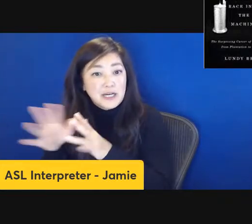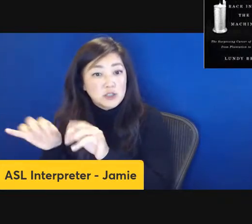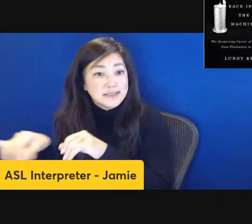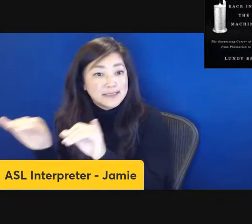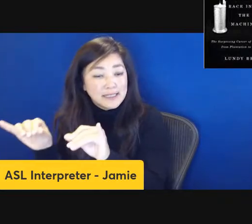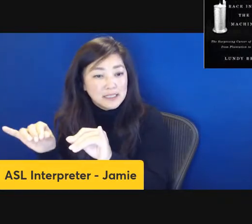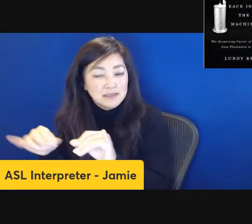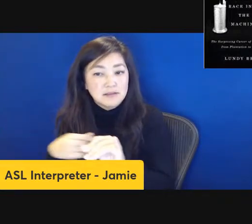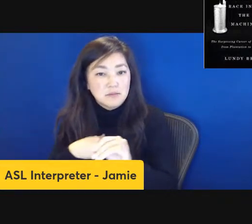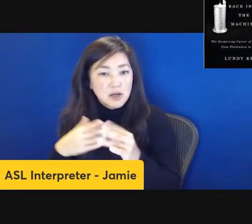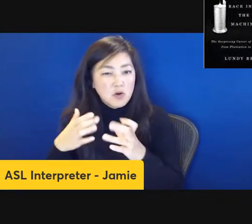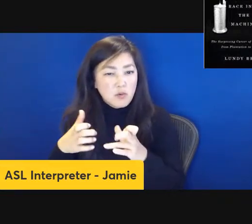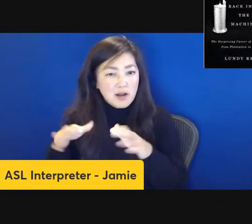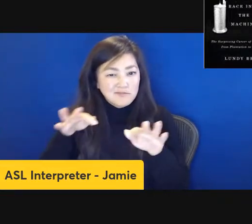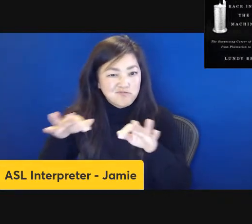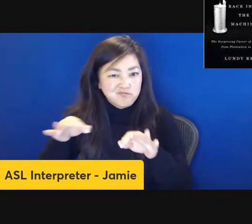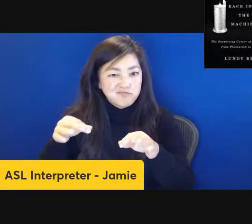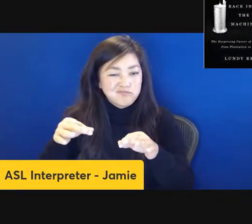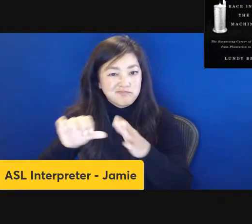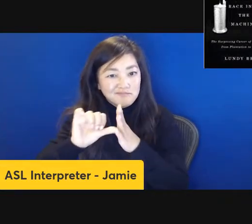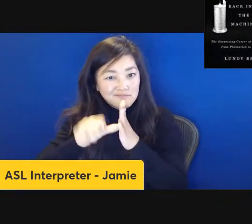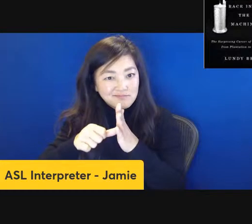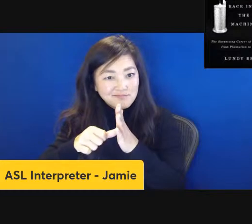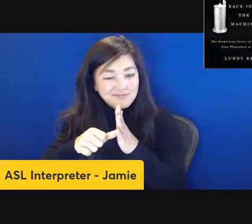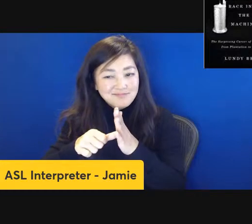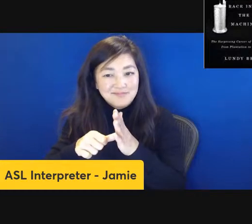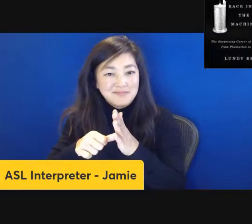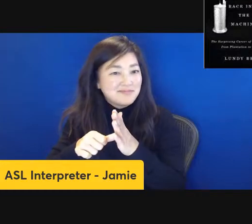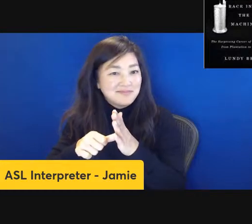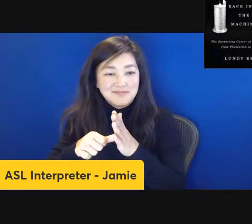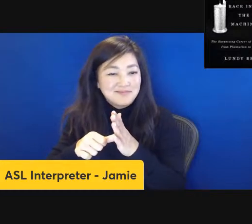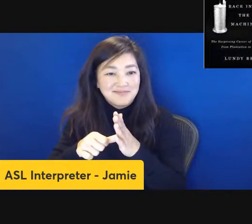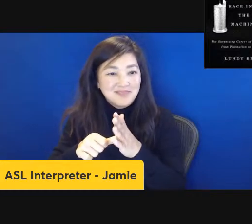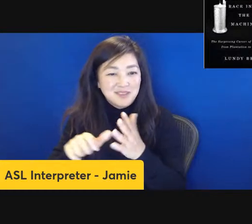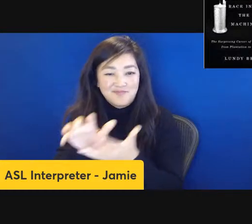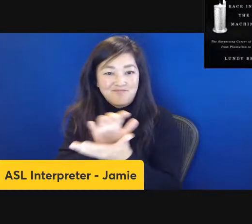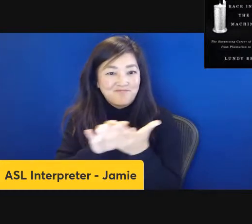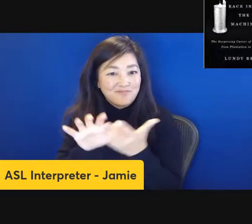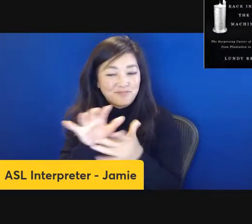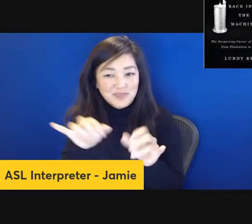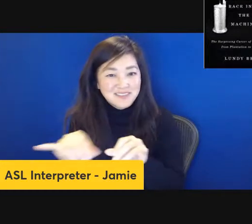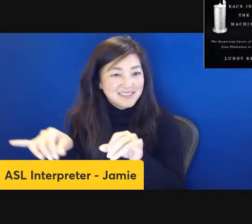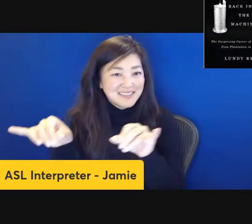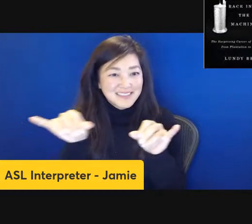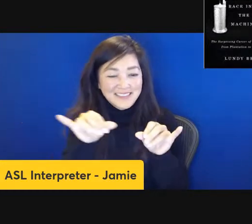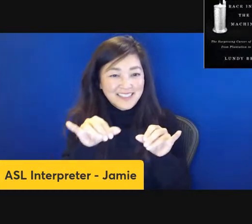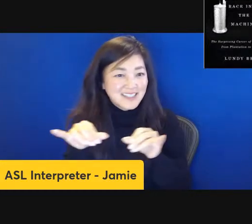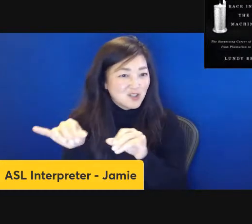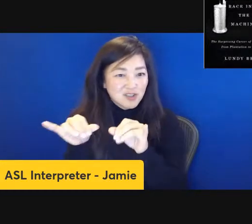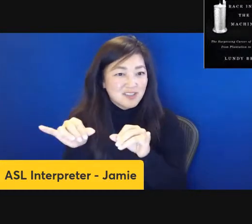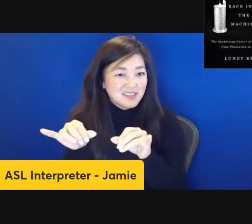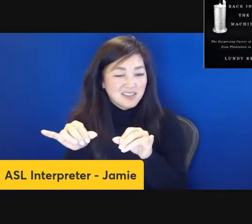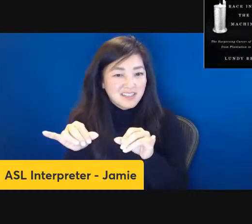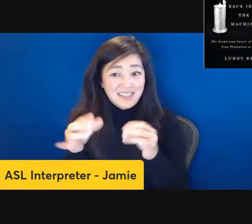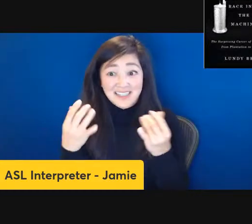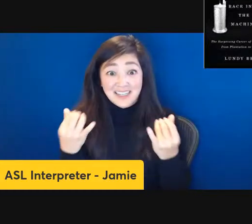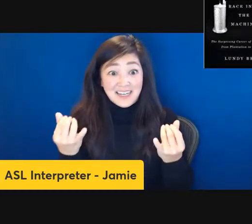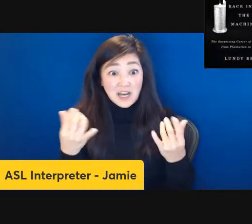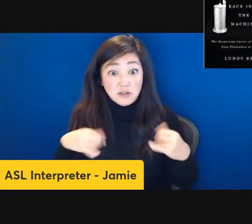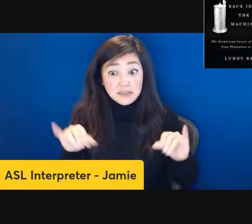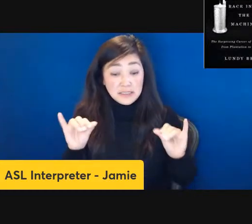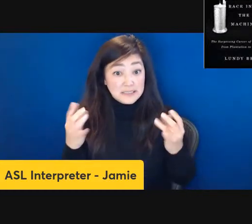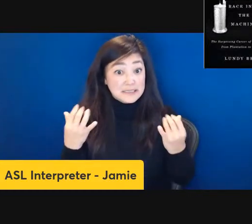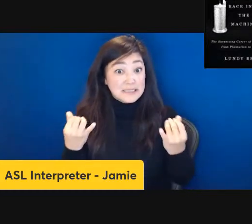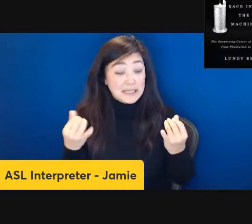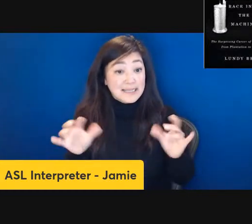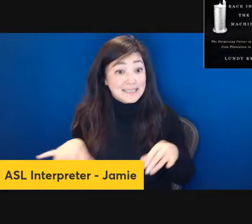want to convey is that there's a mishmash of standards, a variety of standards used now, including